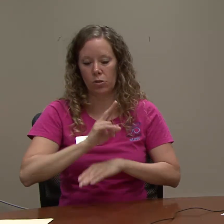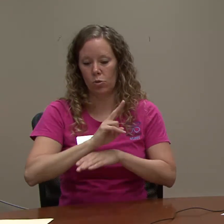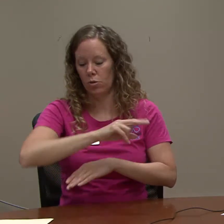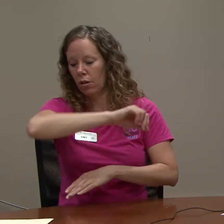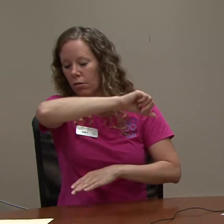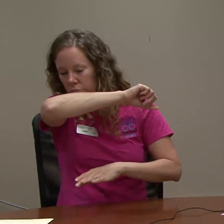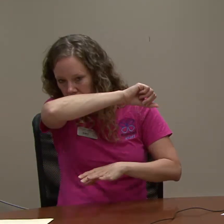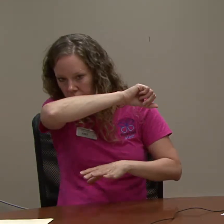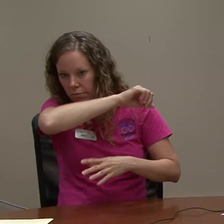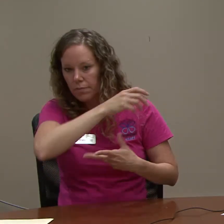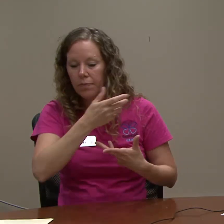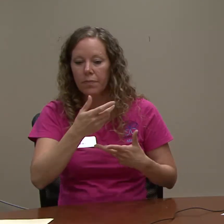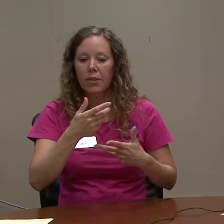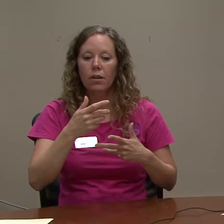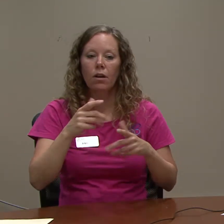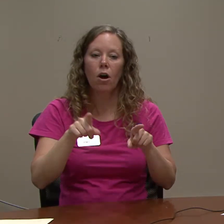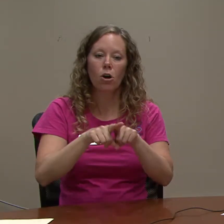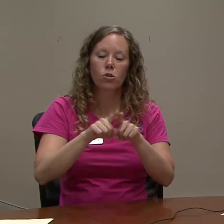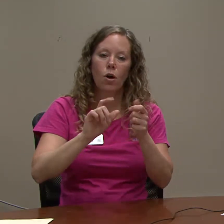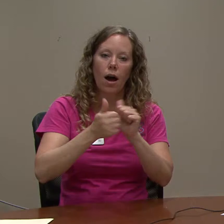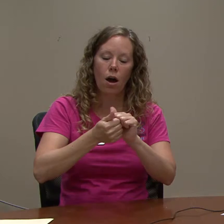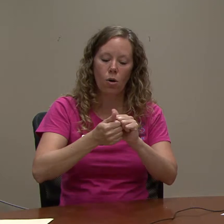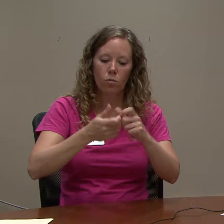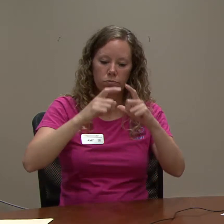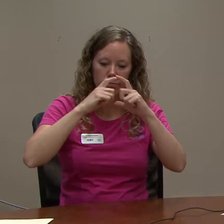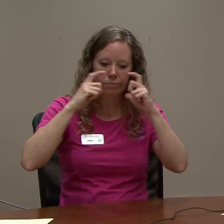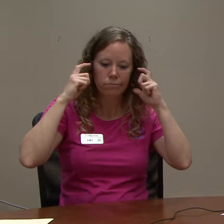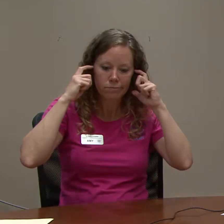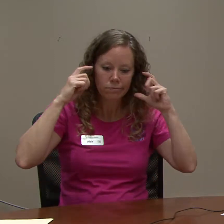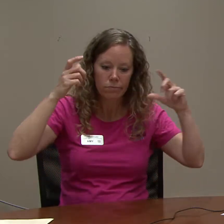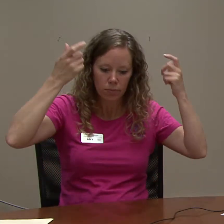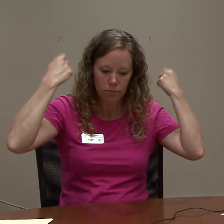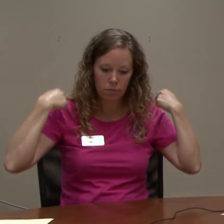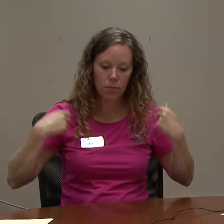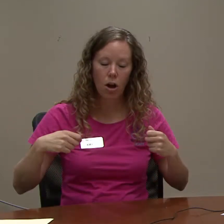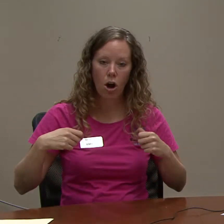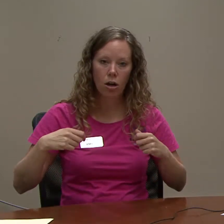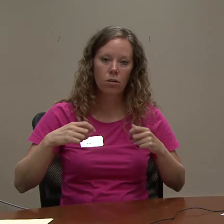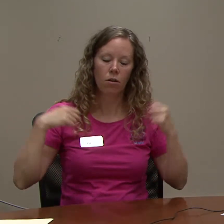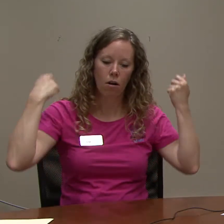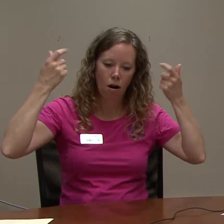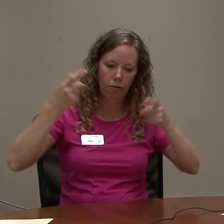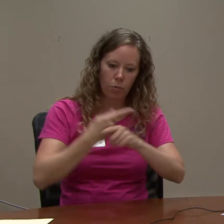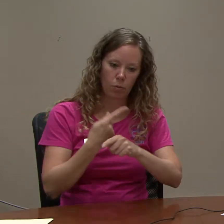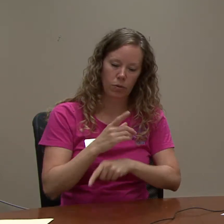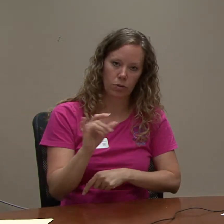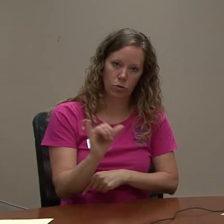doffing PPE, and to wear the PPE as directed by BRHD staff.